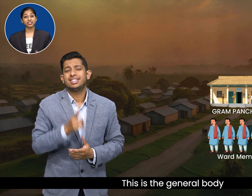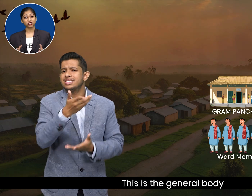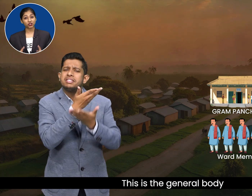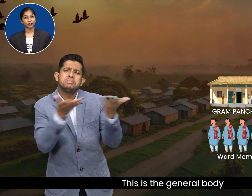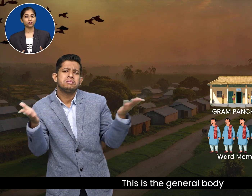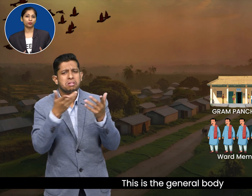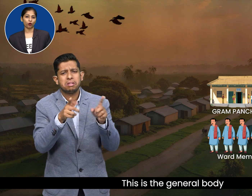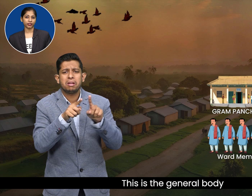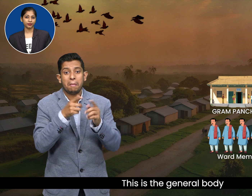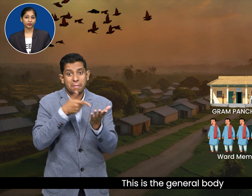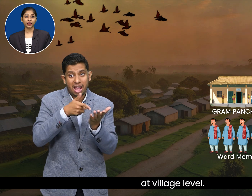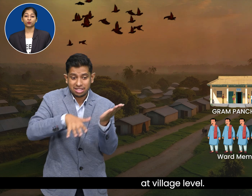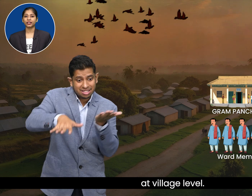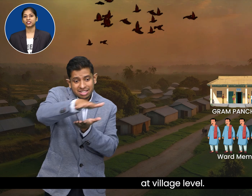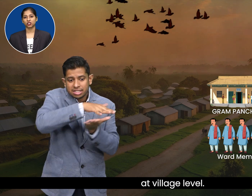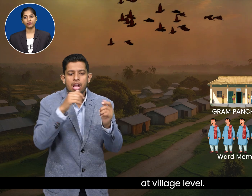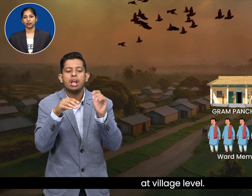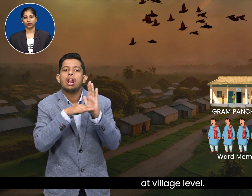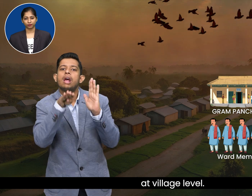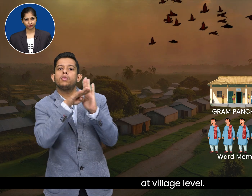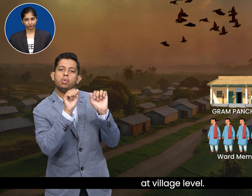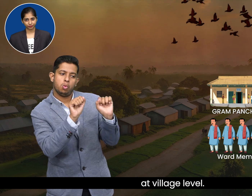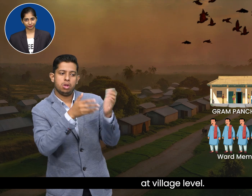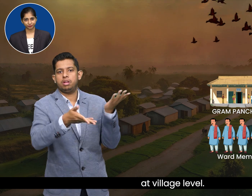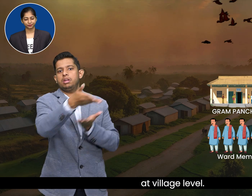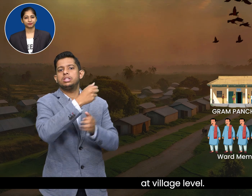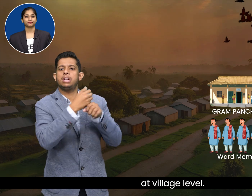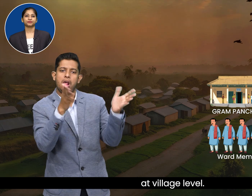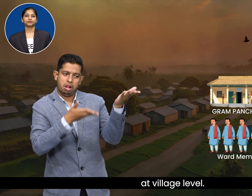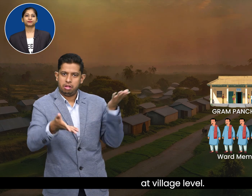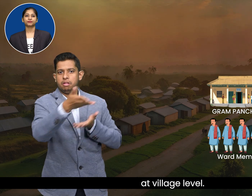This is the general body at village level.